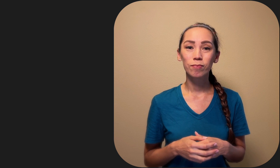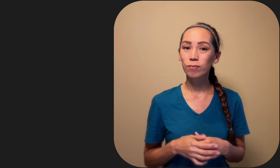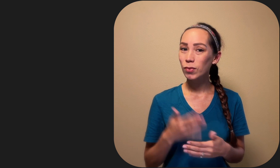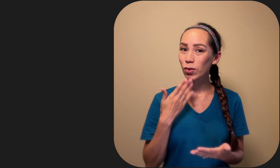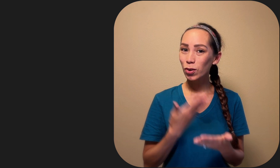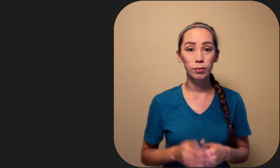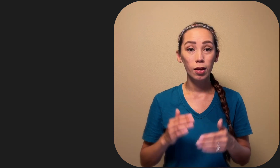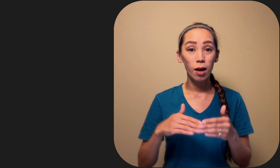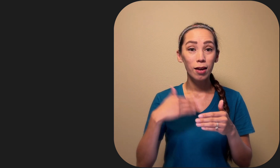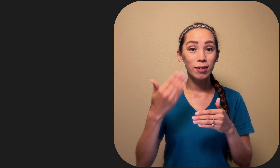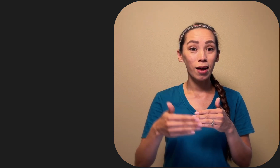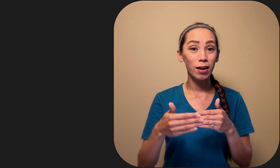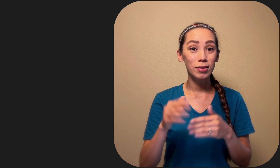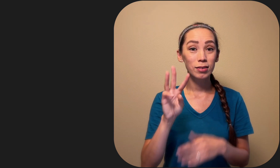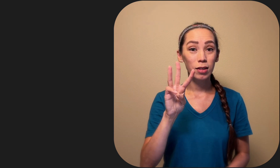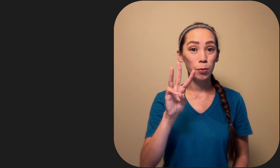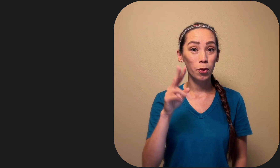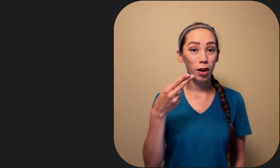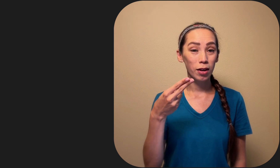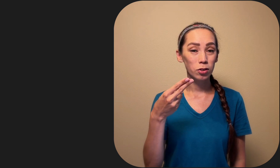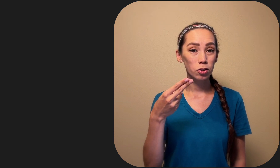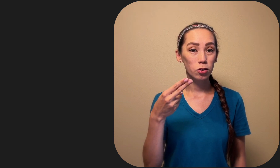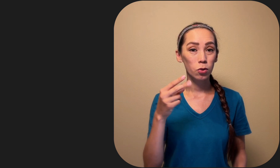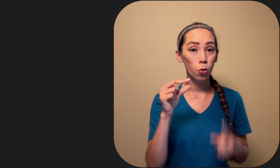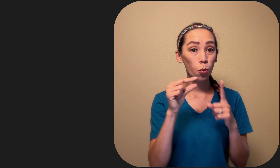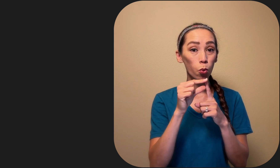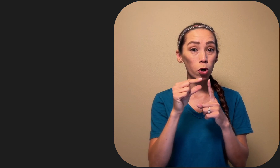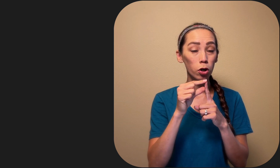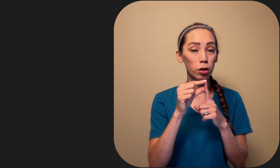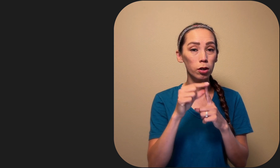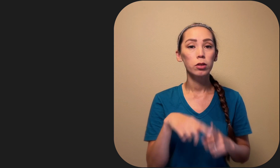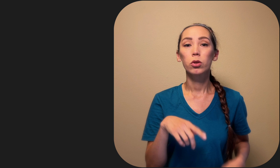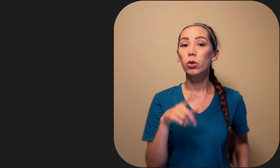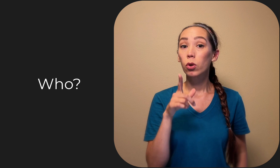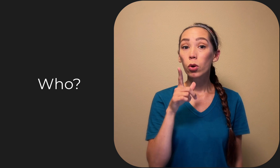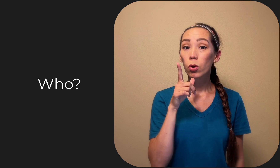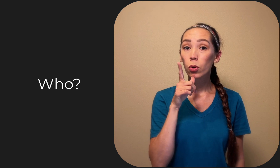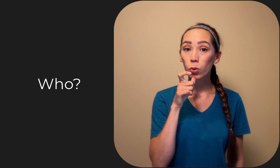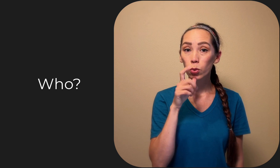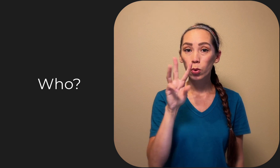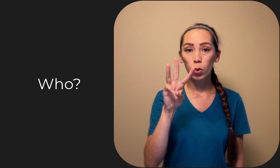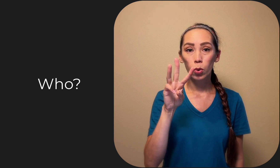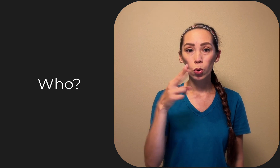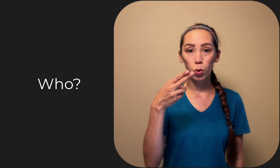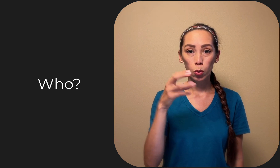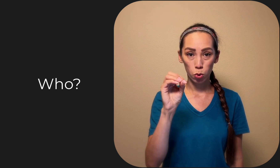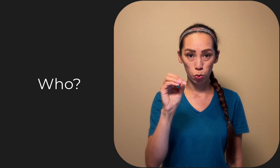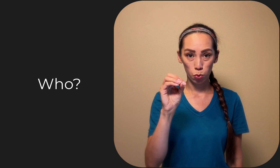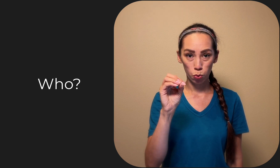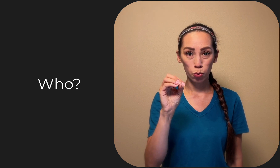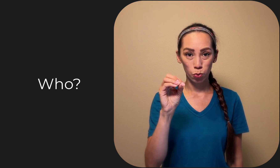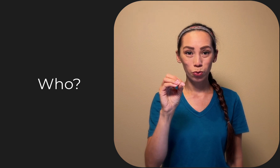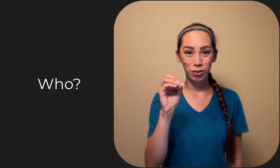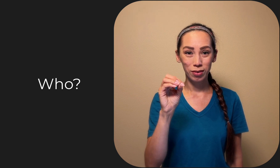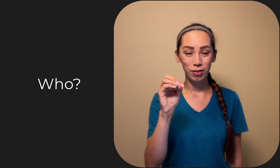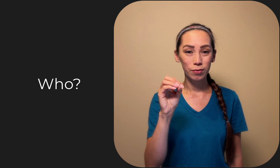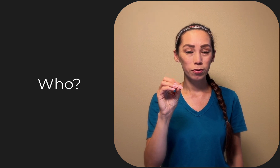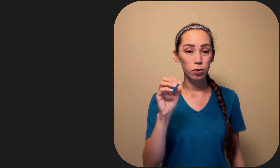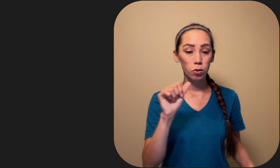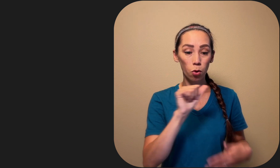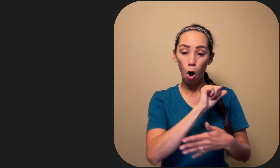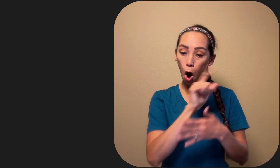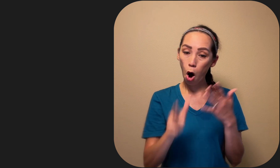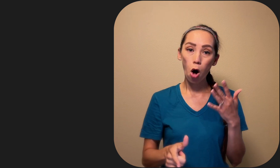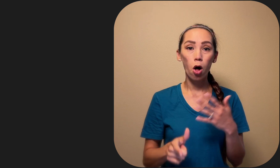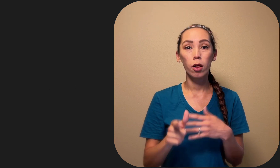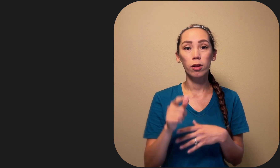Very good. The next WH word is who. So you're going to make sure for all